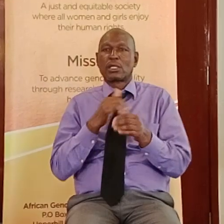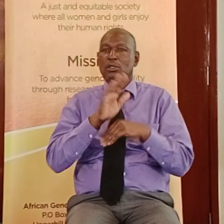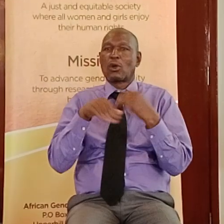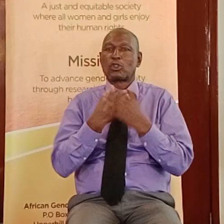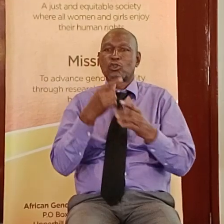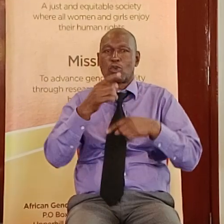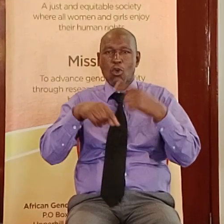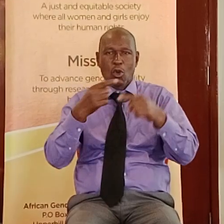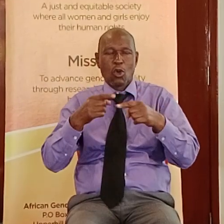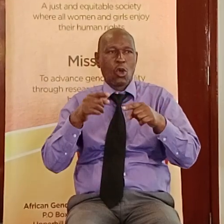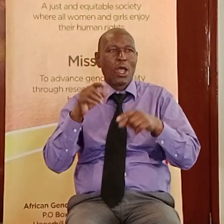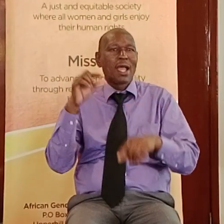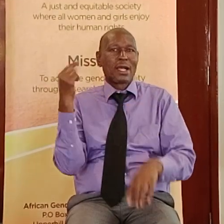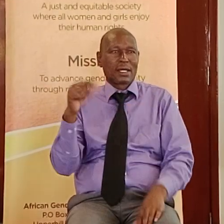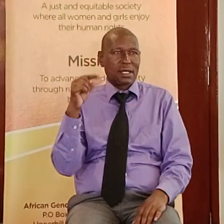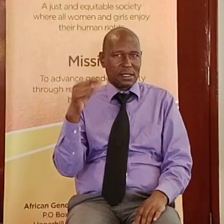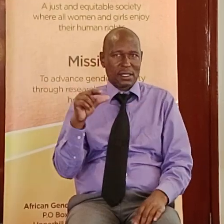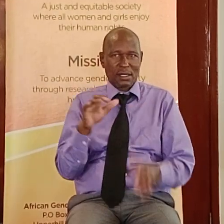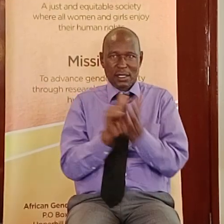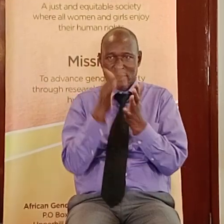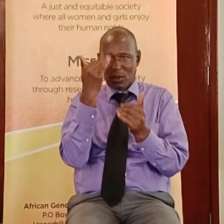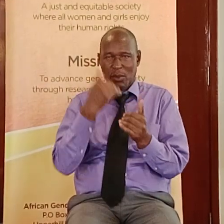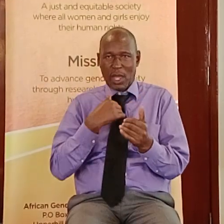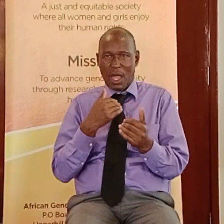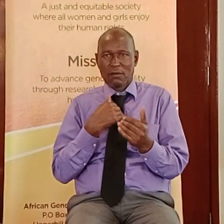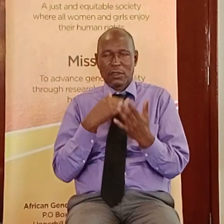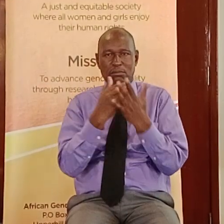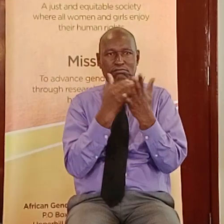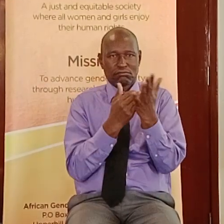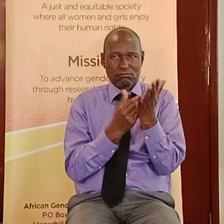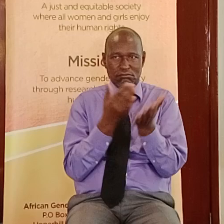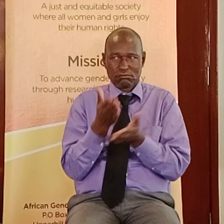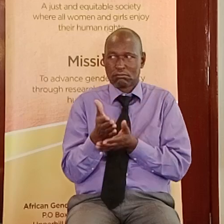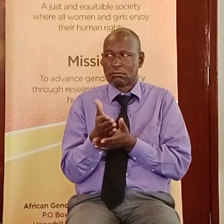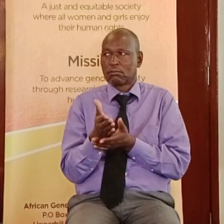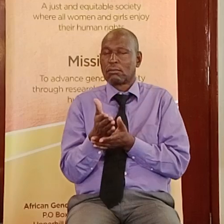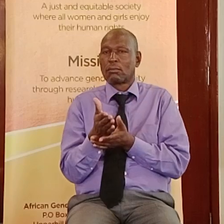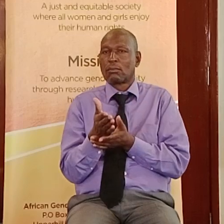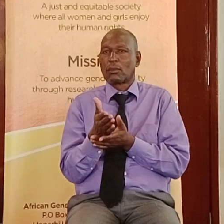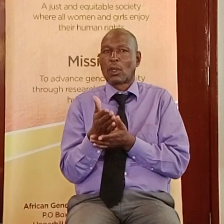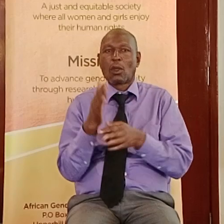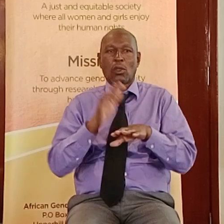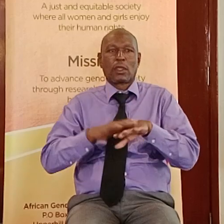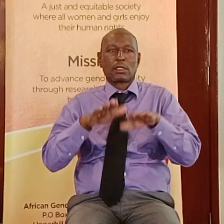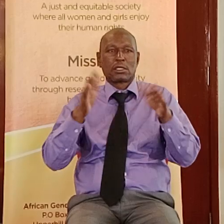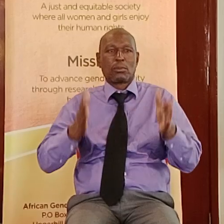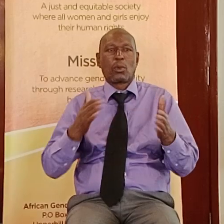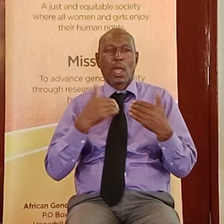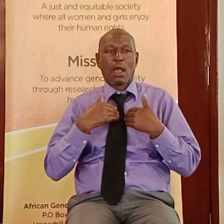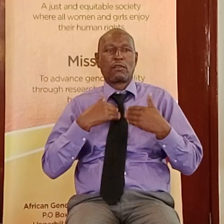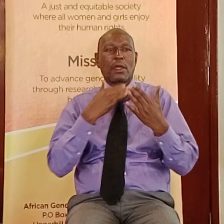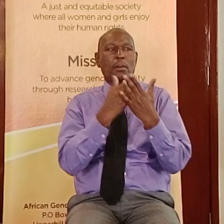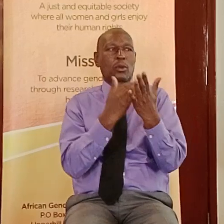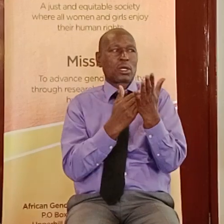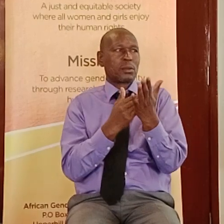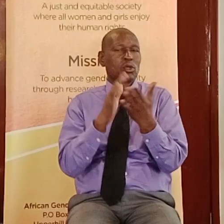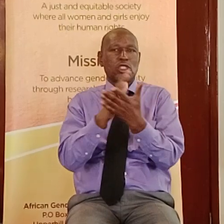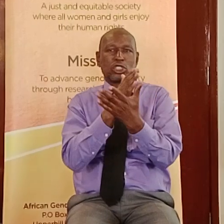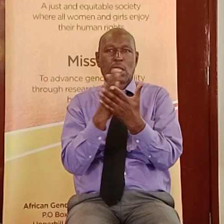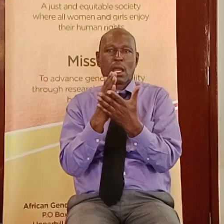can see any program printed or on the table. We'll be sharing the